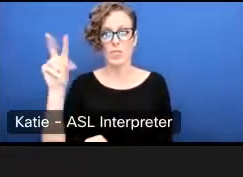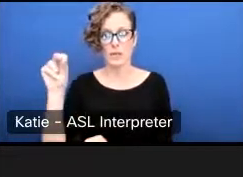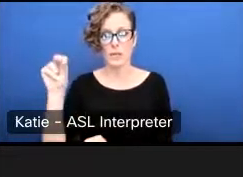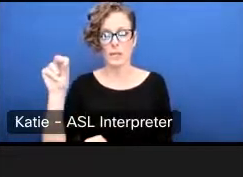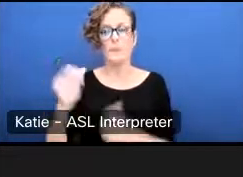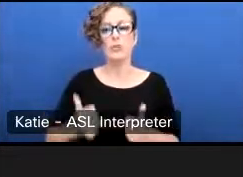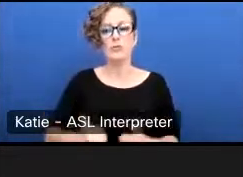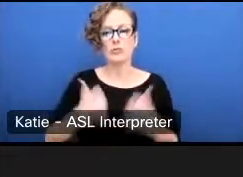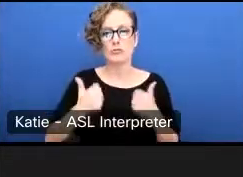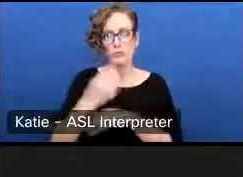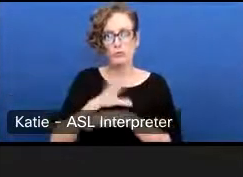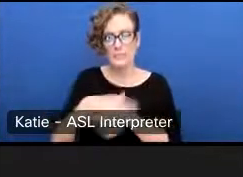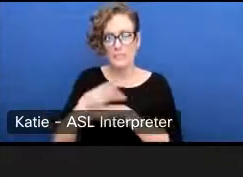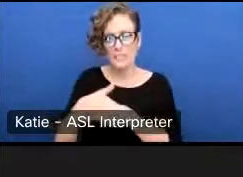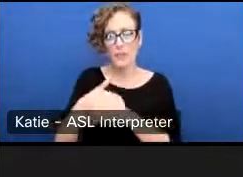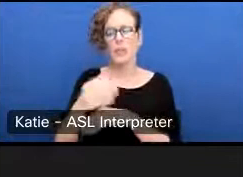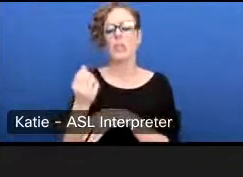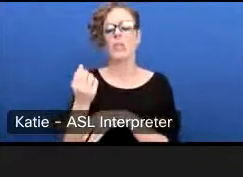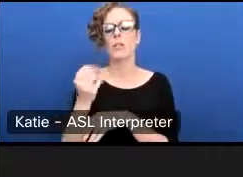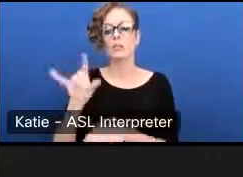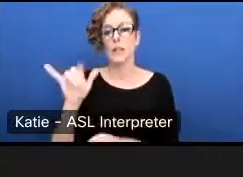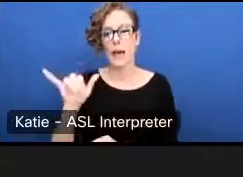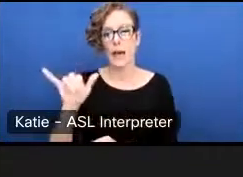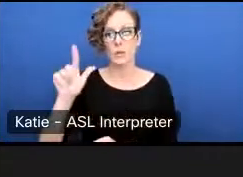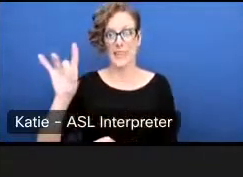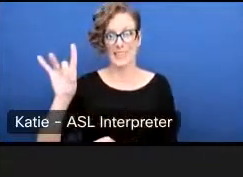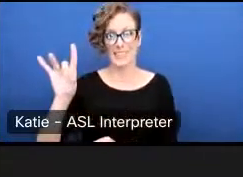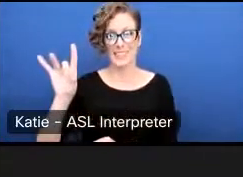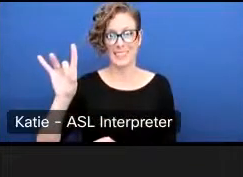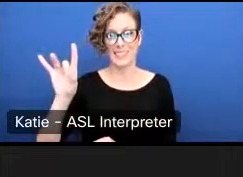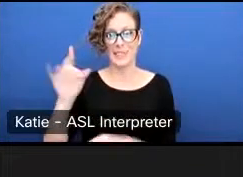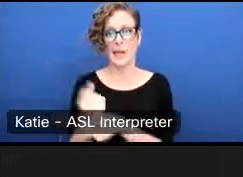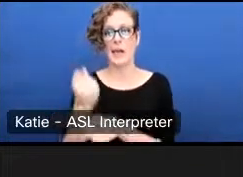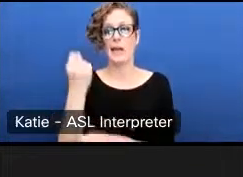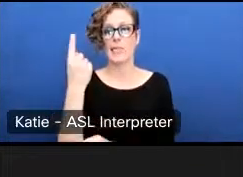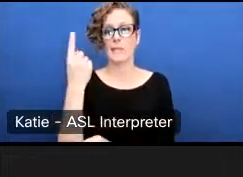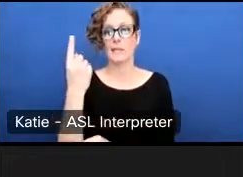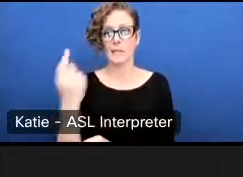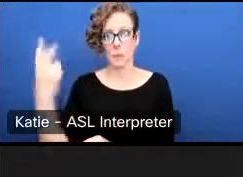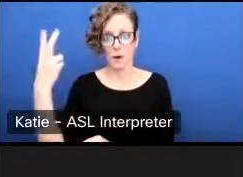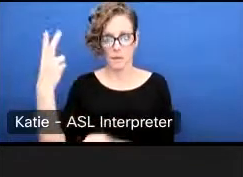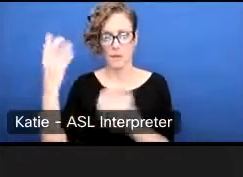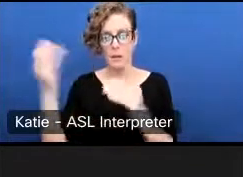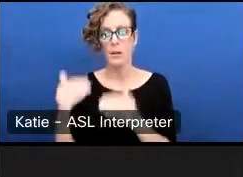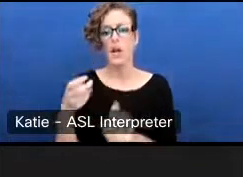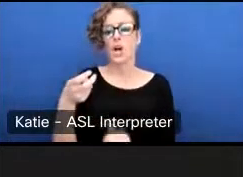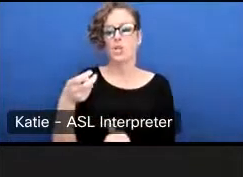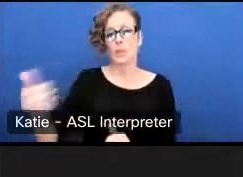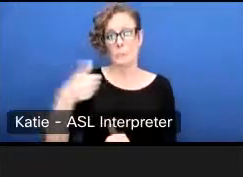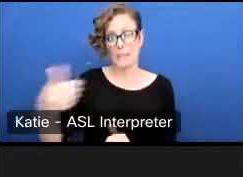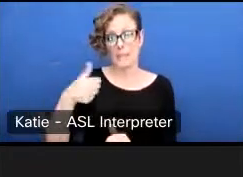Residential, July 28th from 11 to 12. And